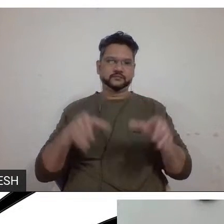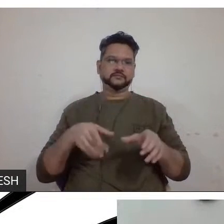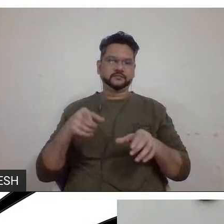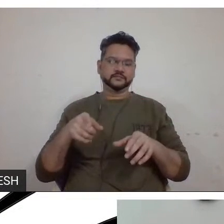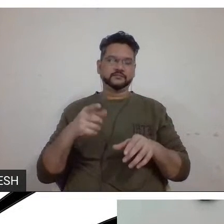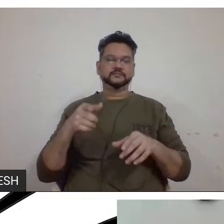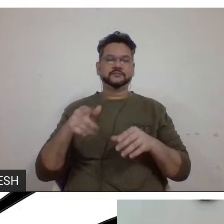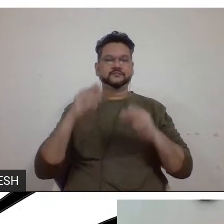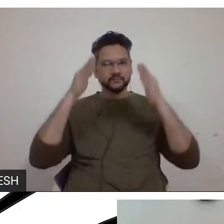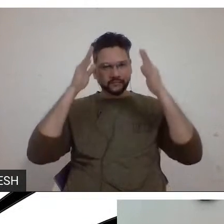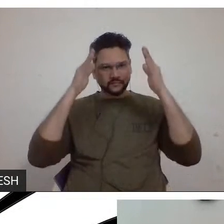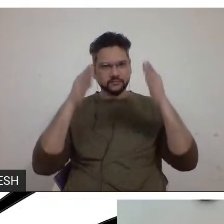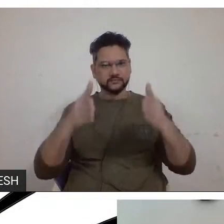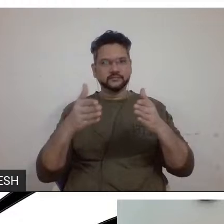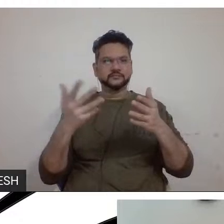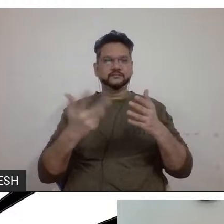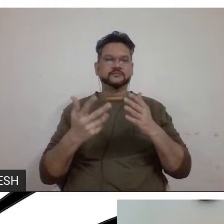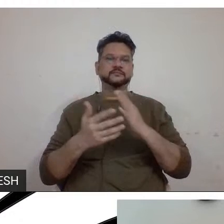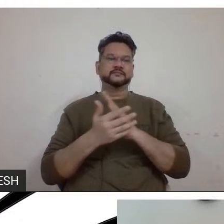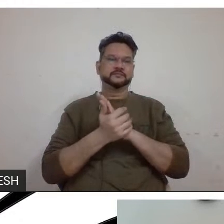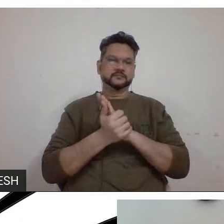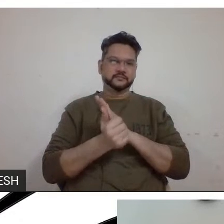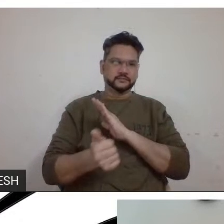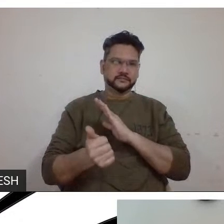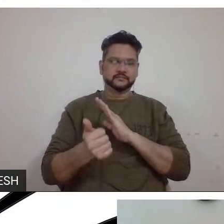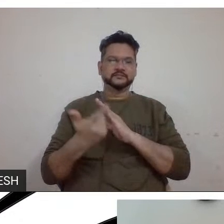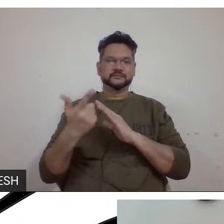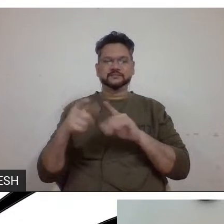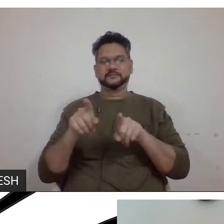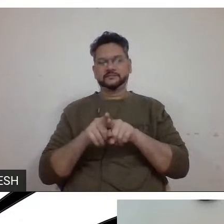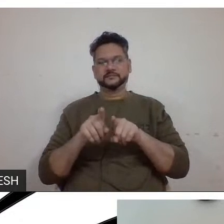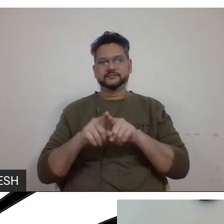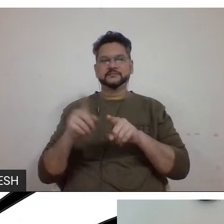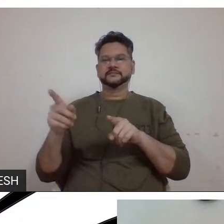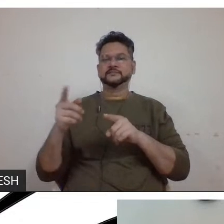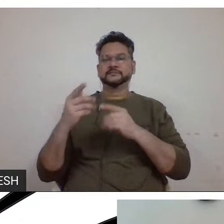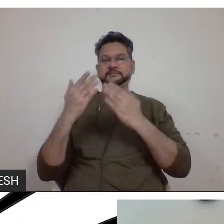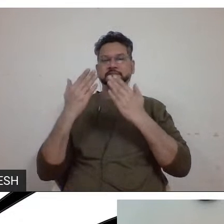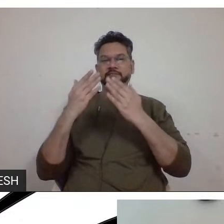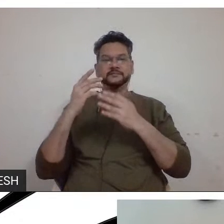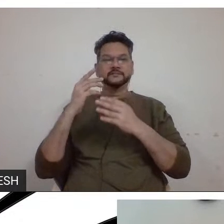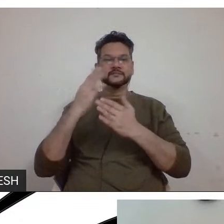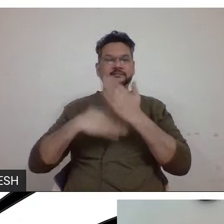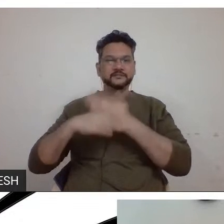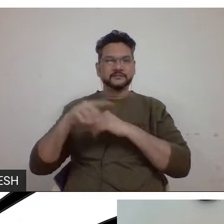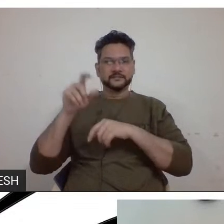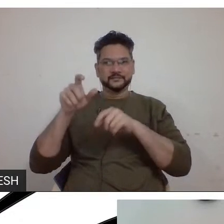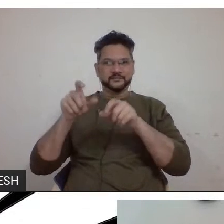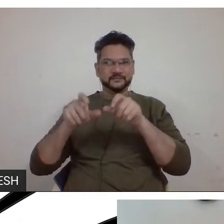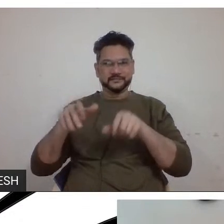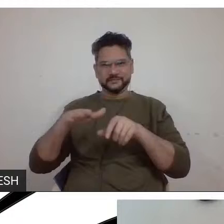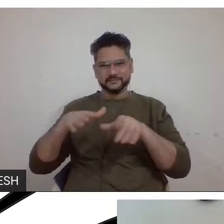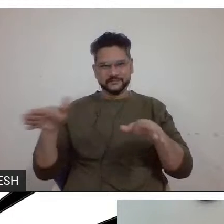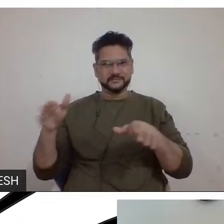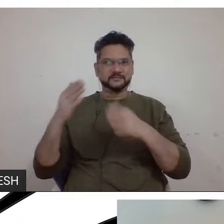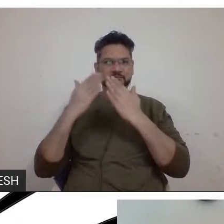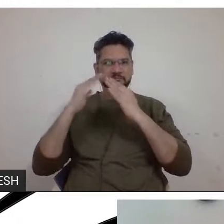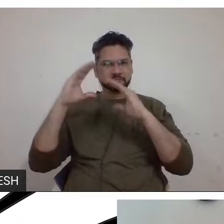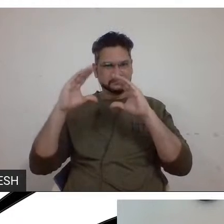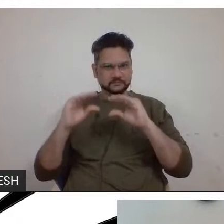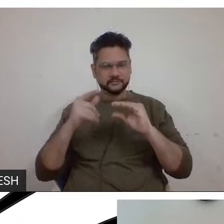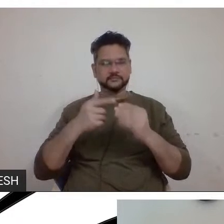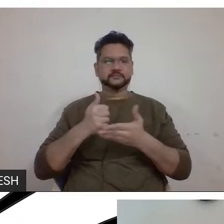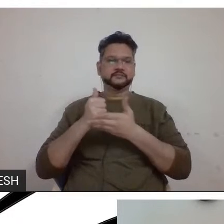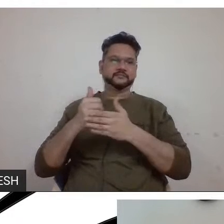and linking less educated youth with disabilities in sustainable livelihood across India, currently